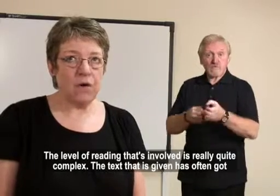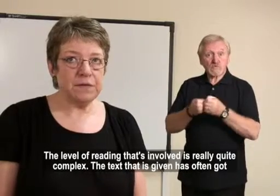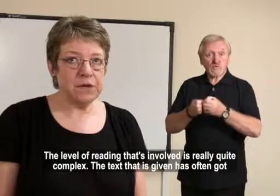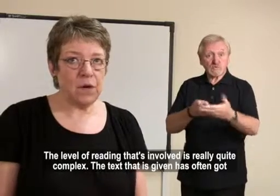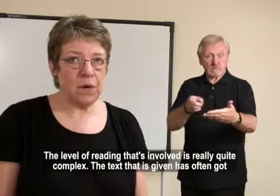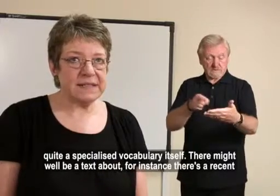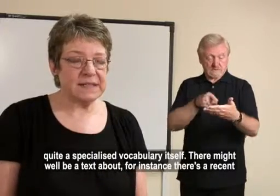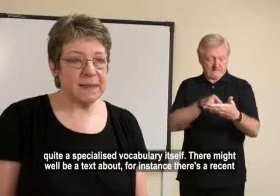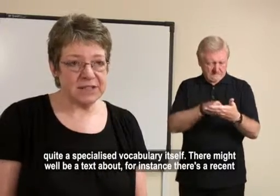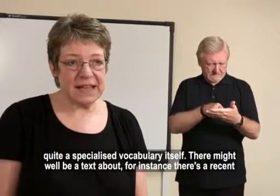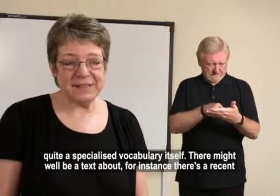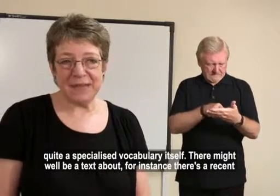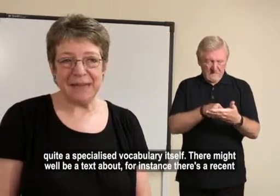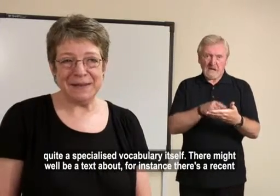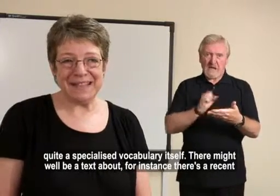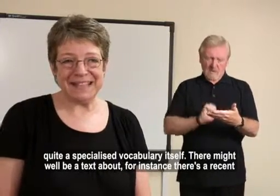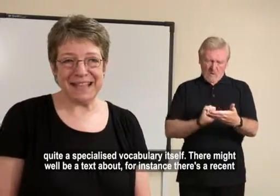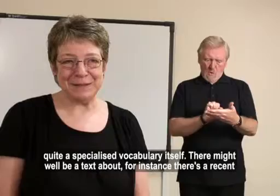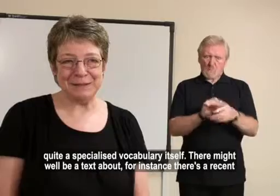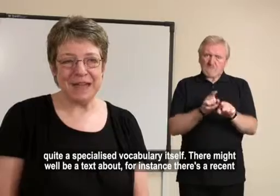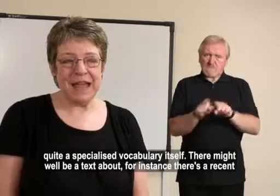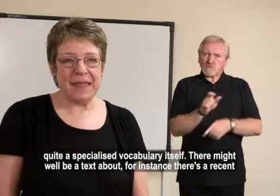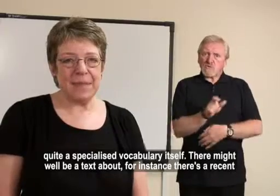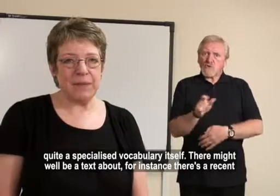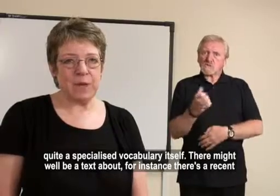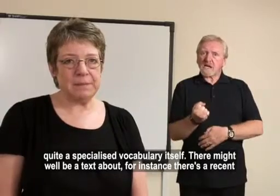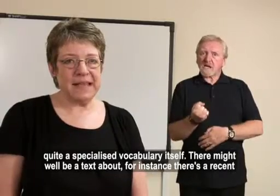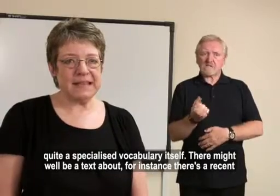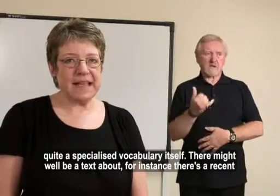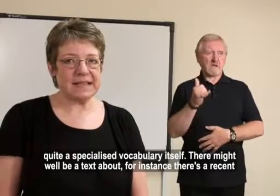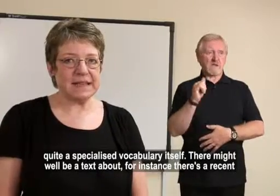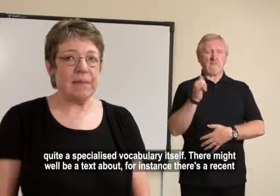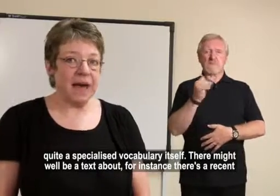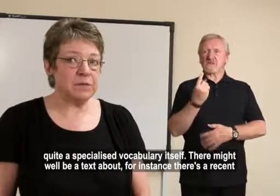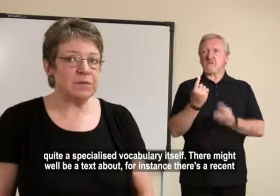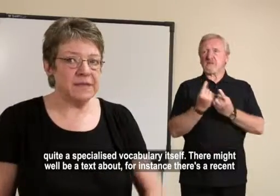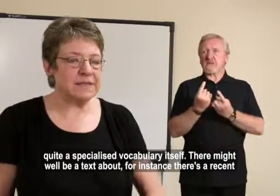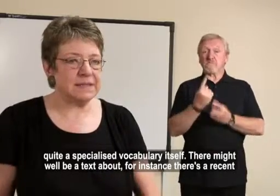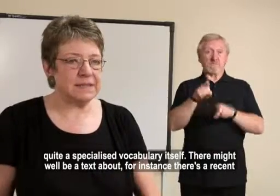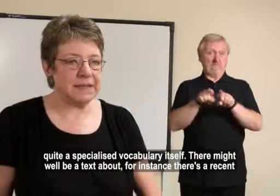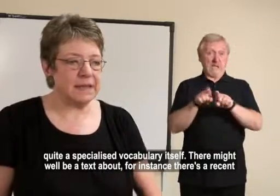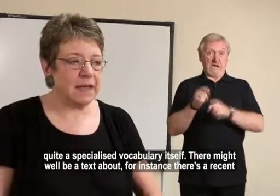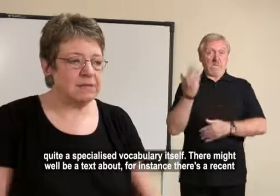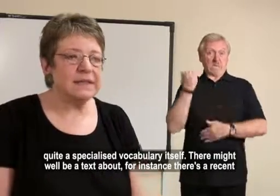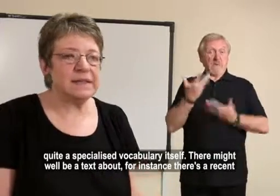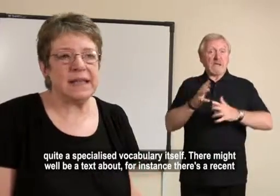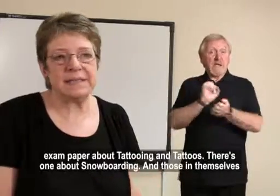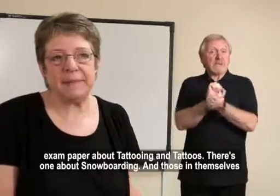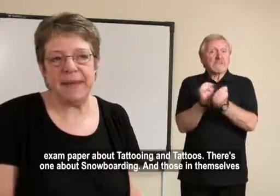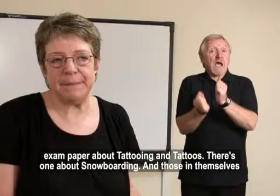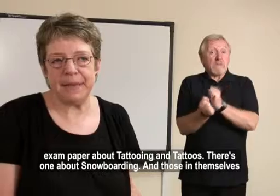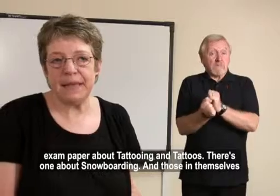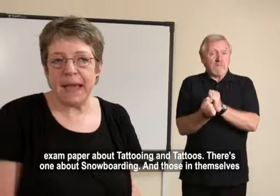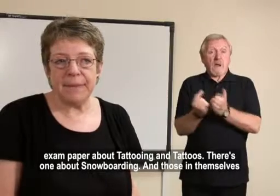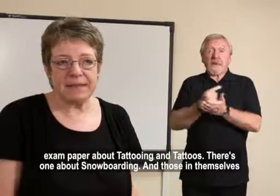has often got quite a specialised vocabulary itself. There might well be a text about, for instance, there's a recent